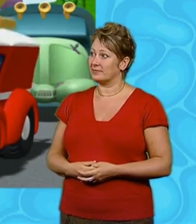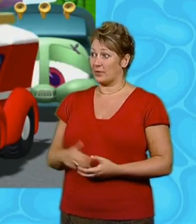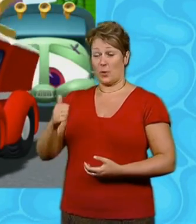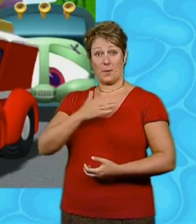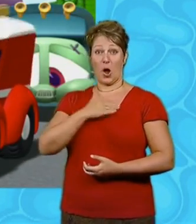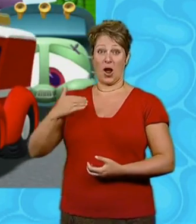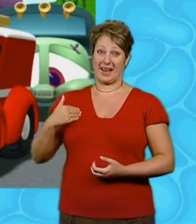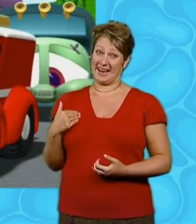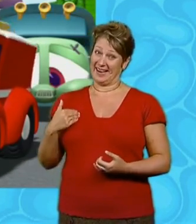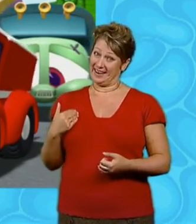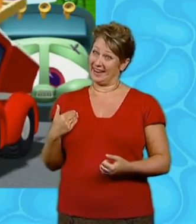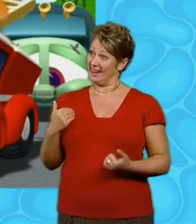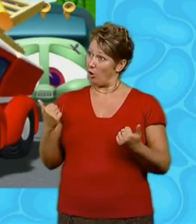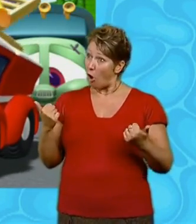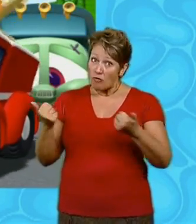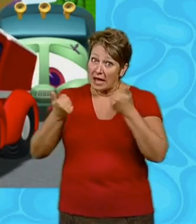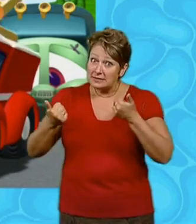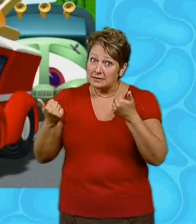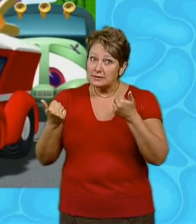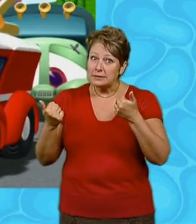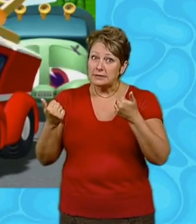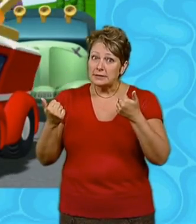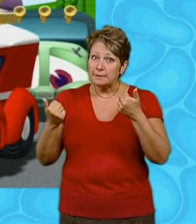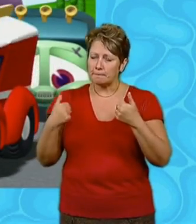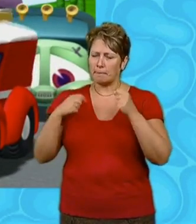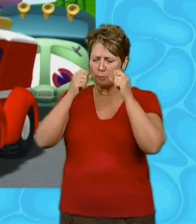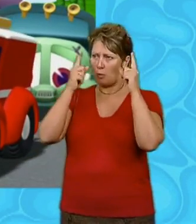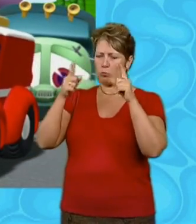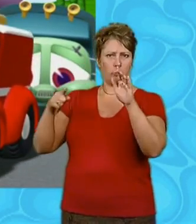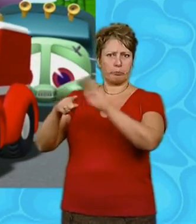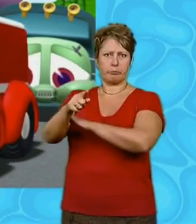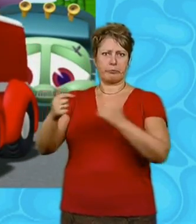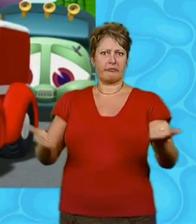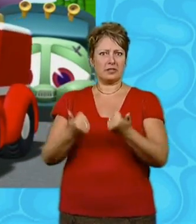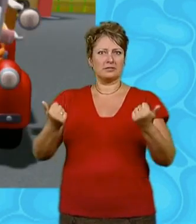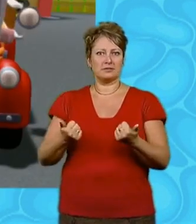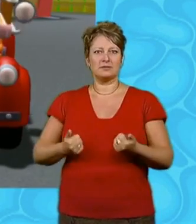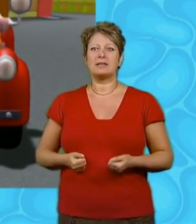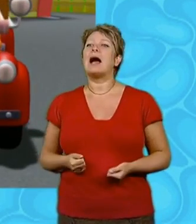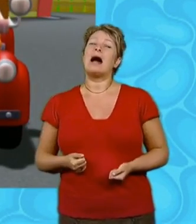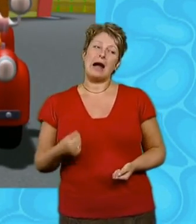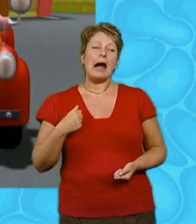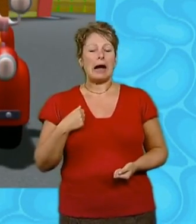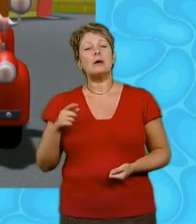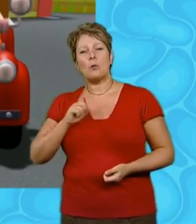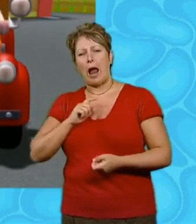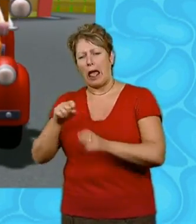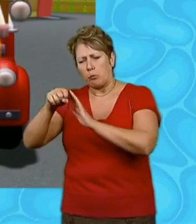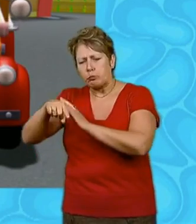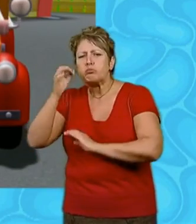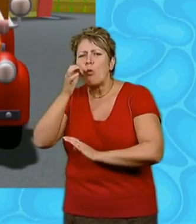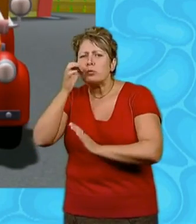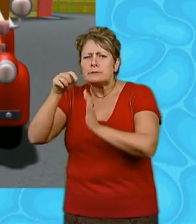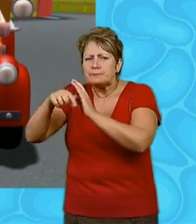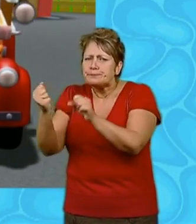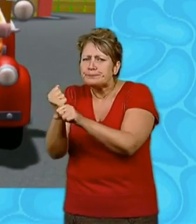Morning, Captain Parker. Is everything okay? When I woke up, you'd already left. I had to attend to a leaky fire hydrant, young